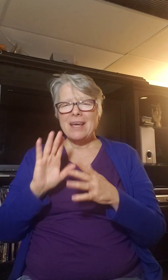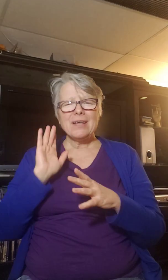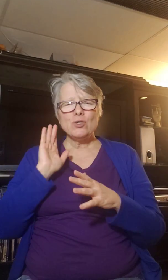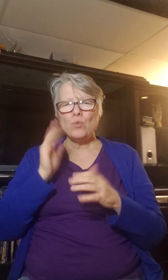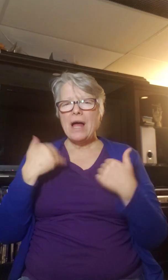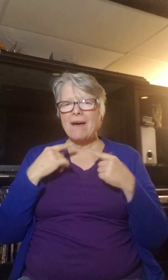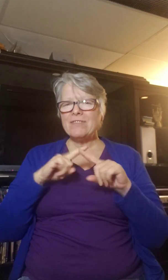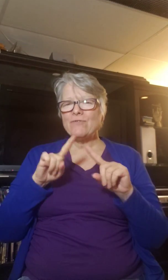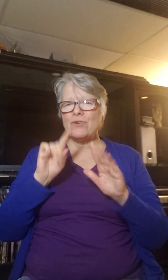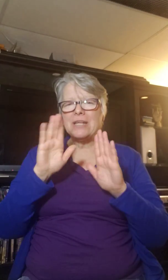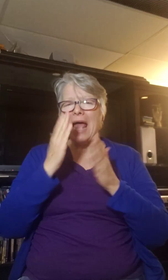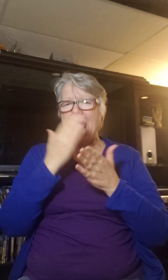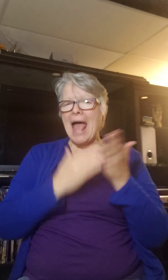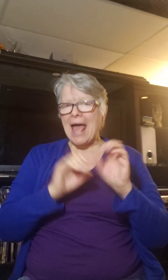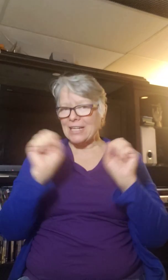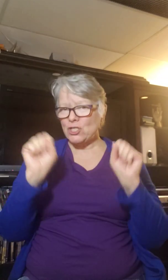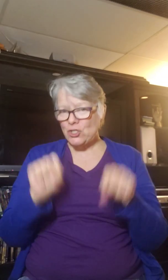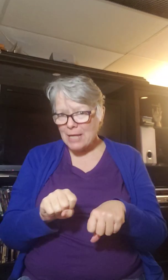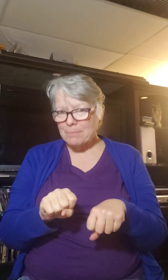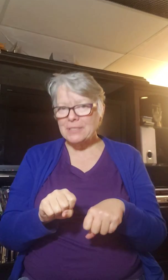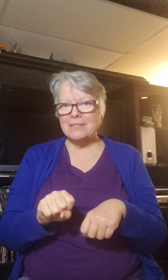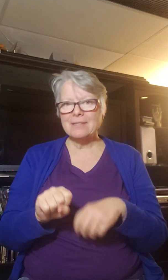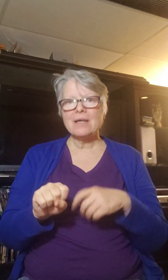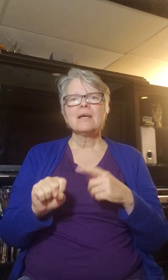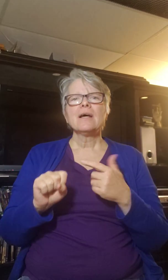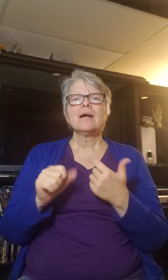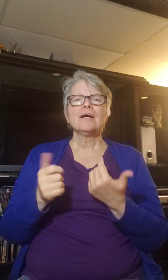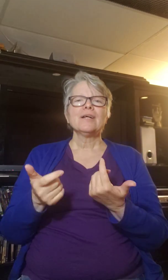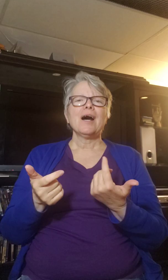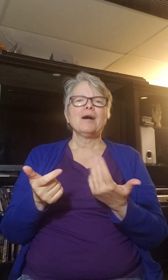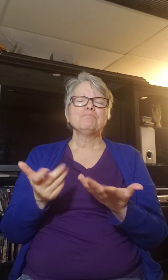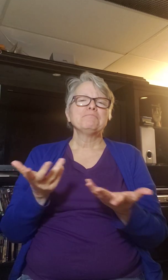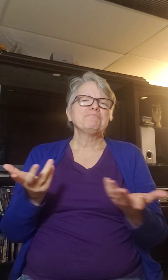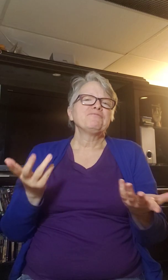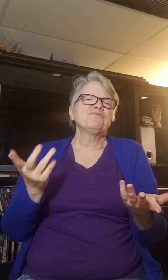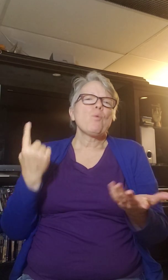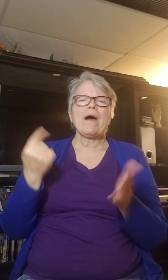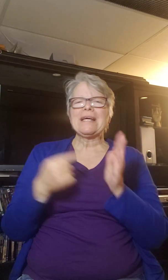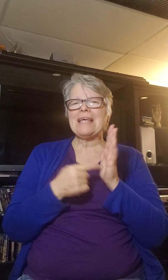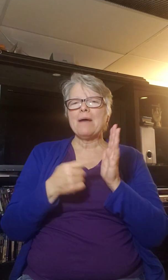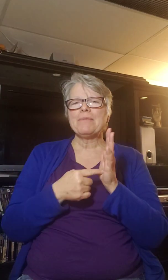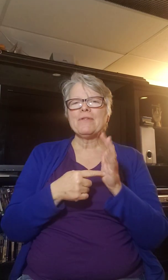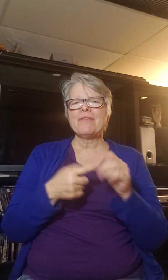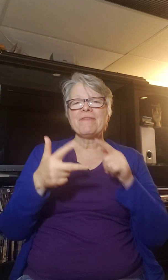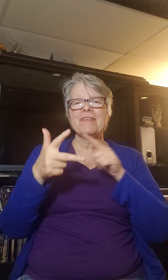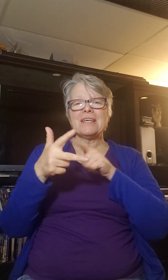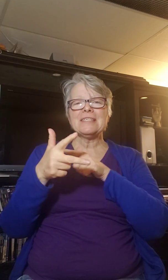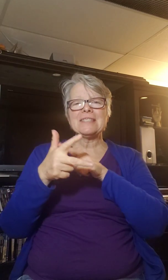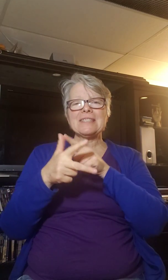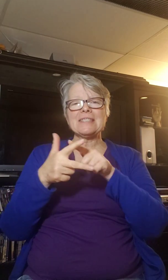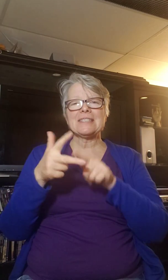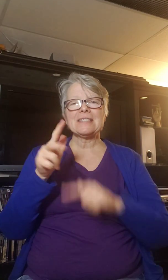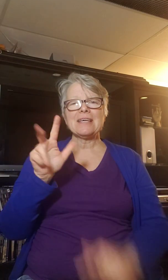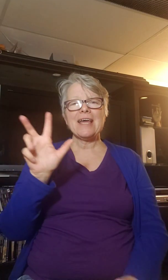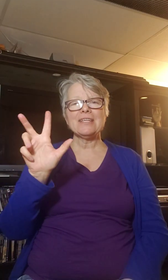And you will have different hand shapes. For one example, this hand